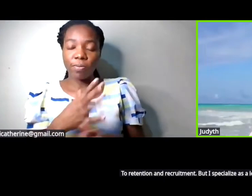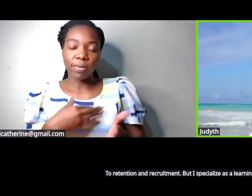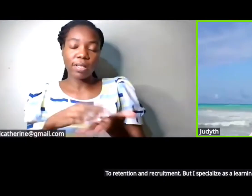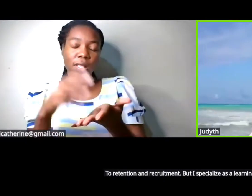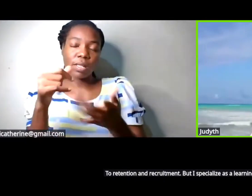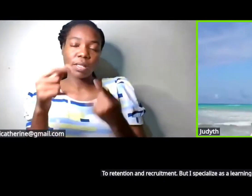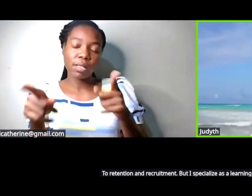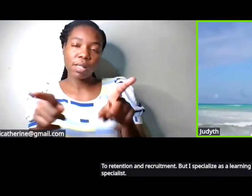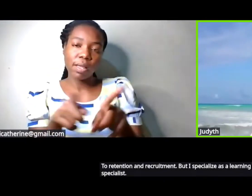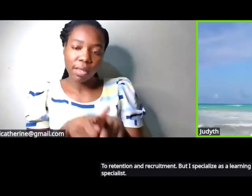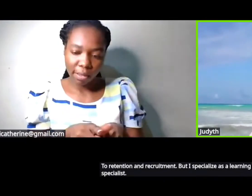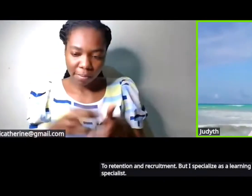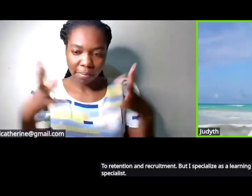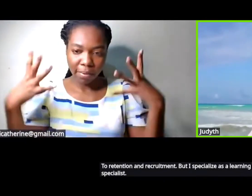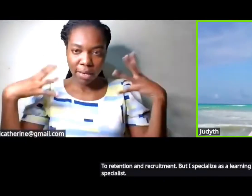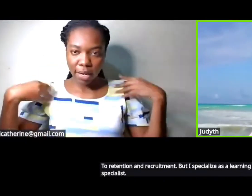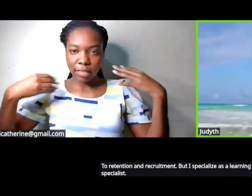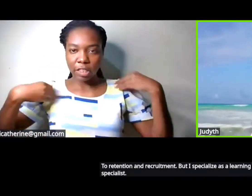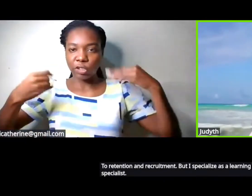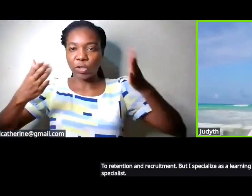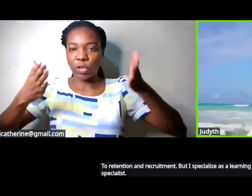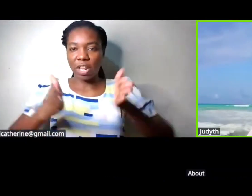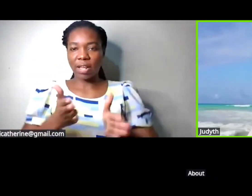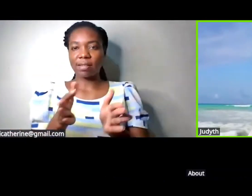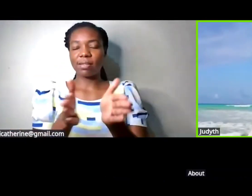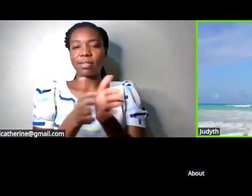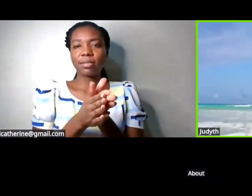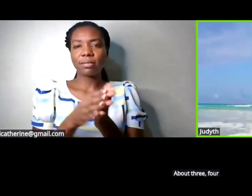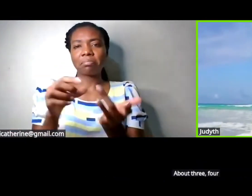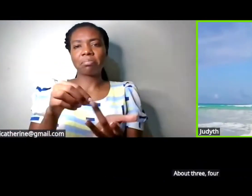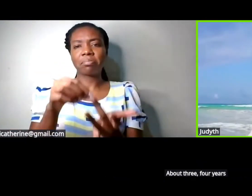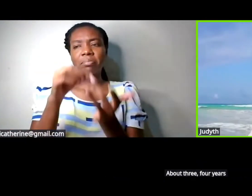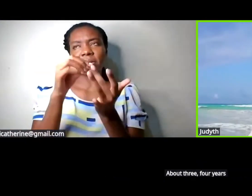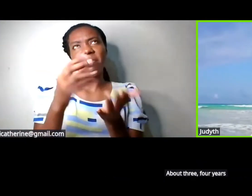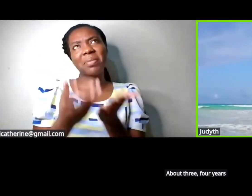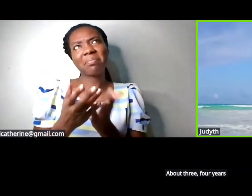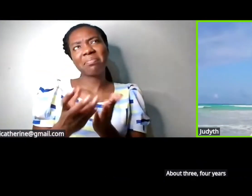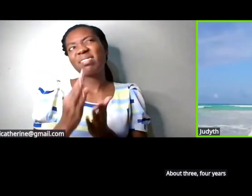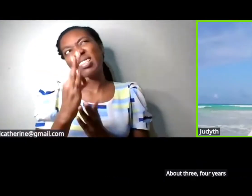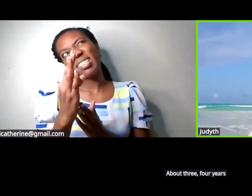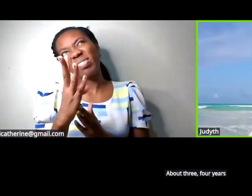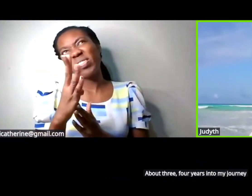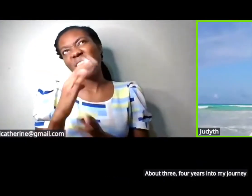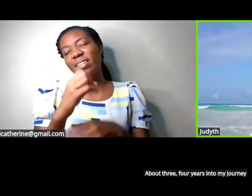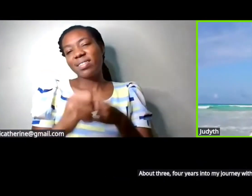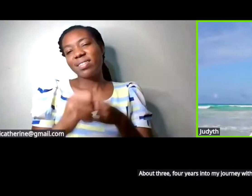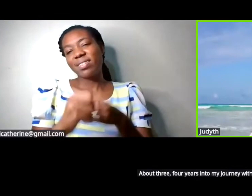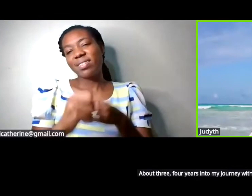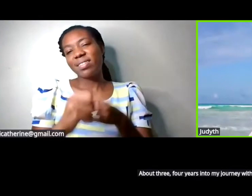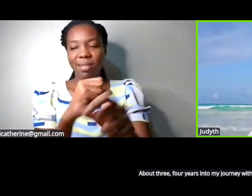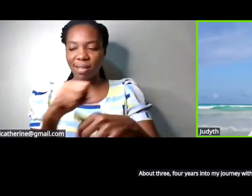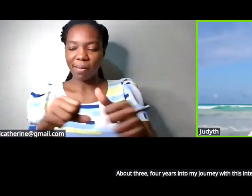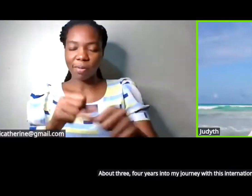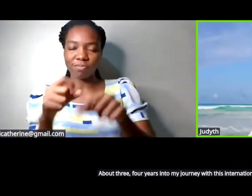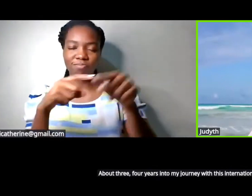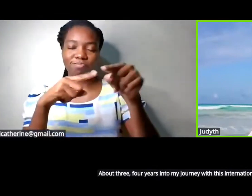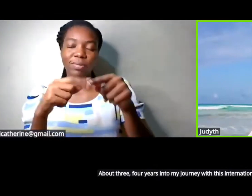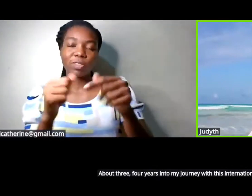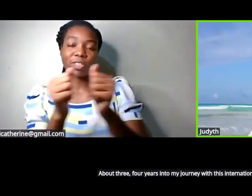specialist about 3-4 years into my journey with this international organization.